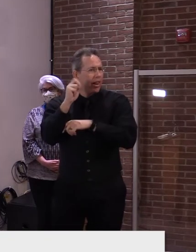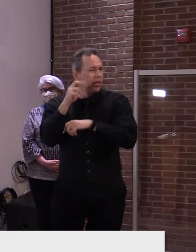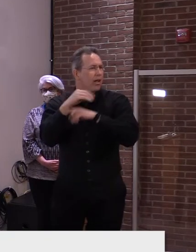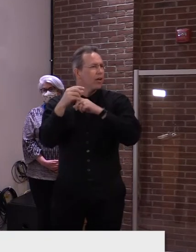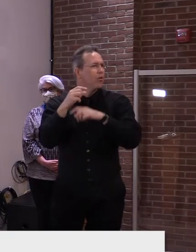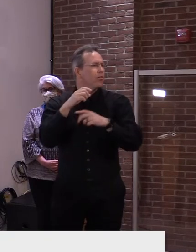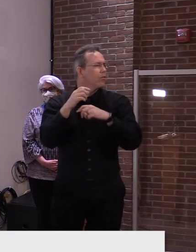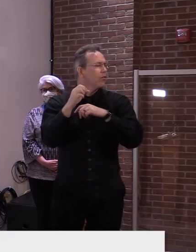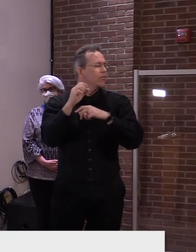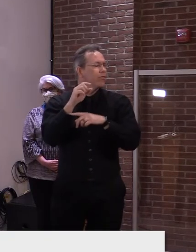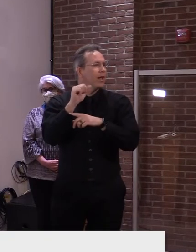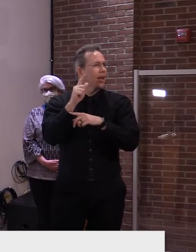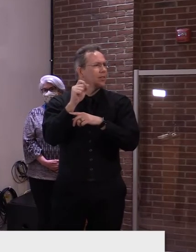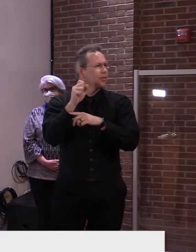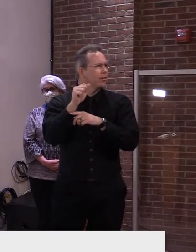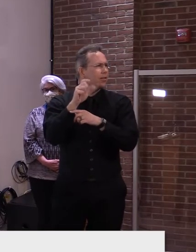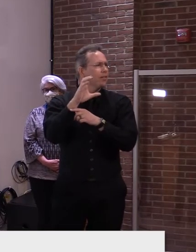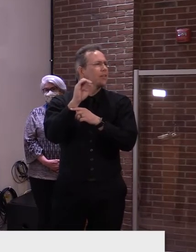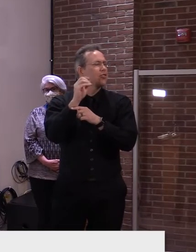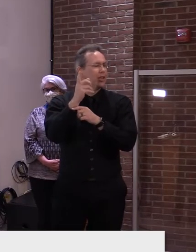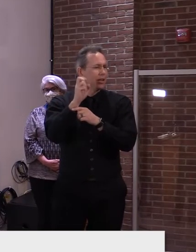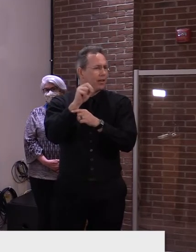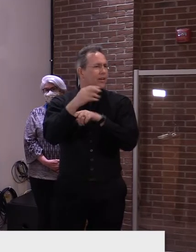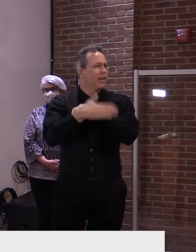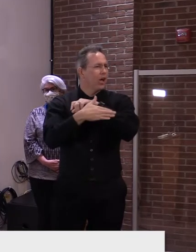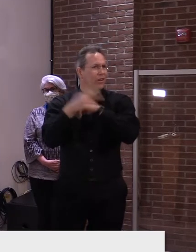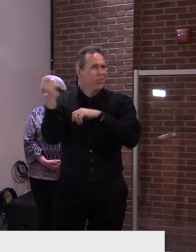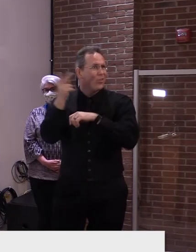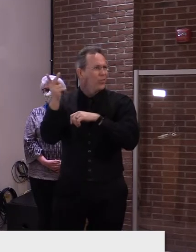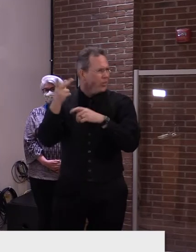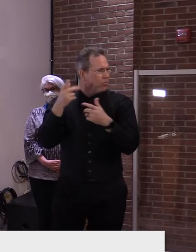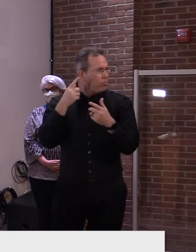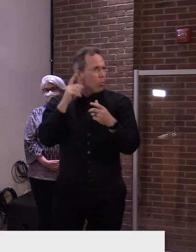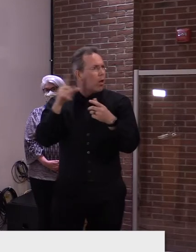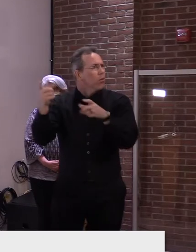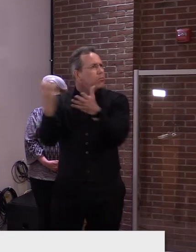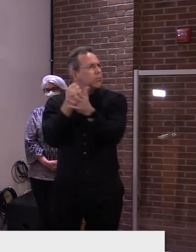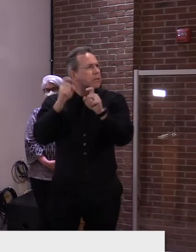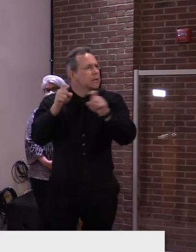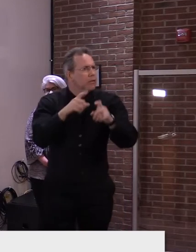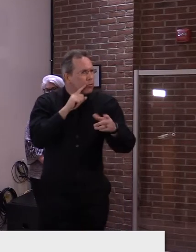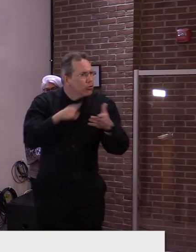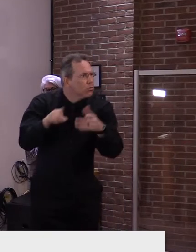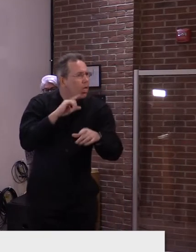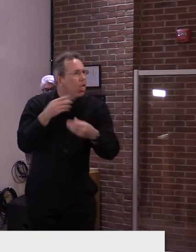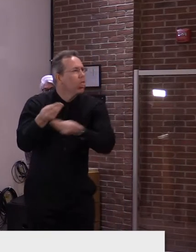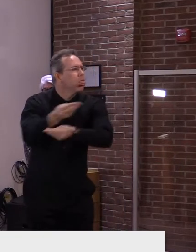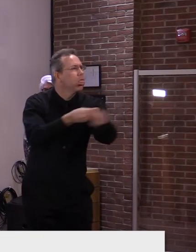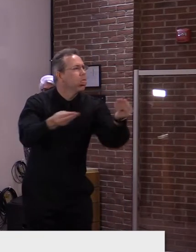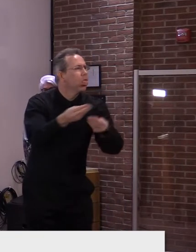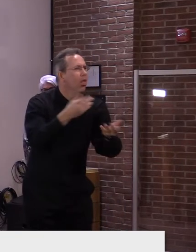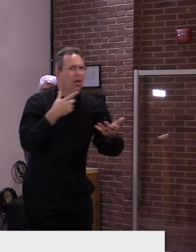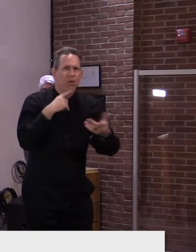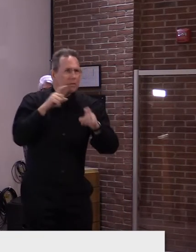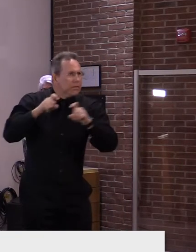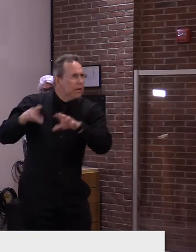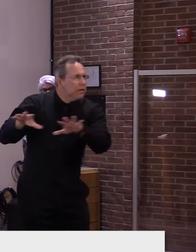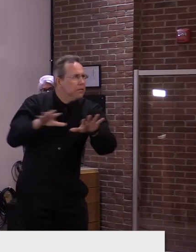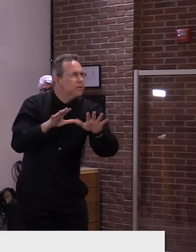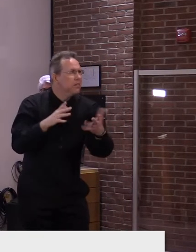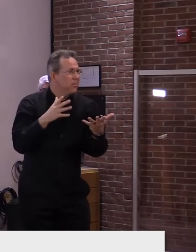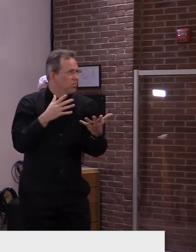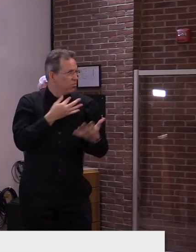testing from them. Also wondering if that's attributing to some of the influx in cases,